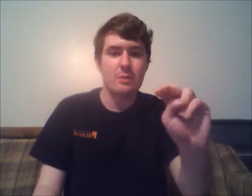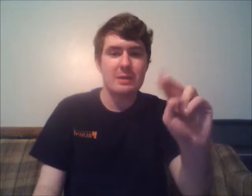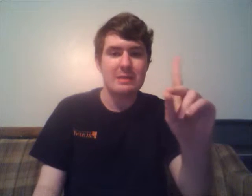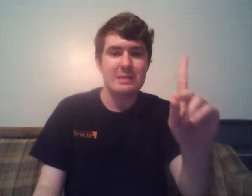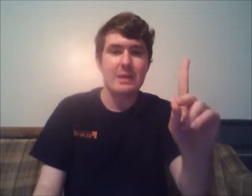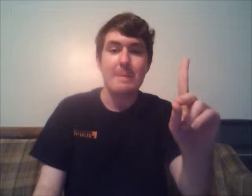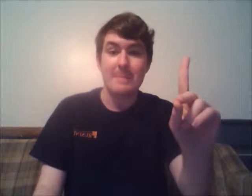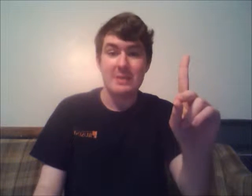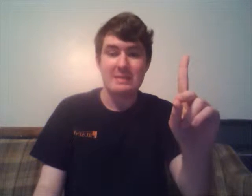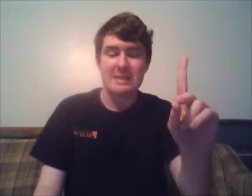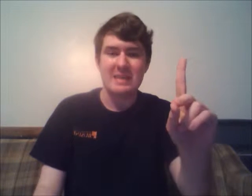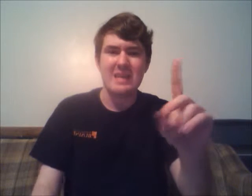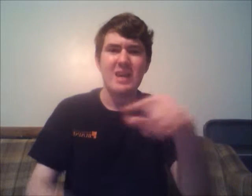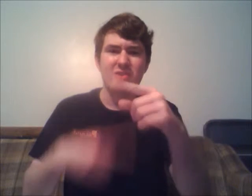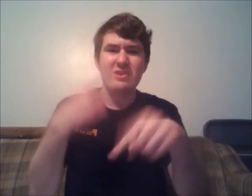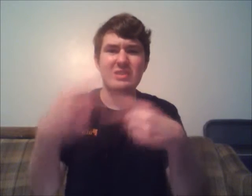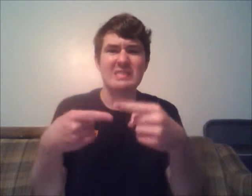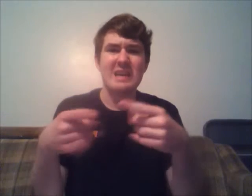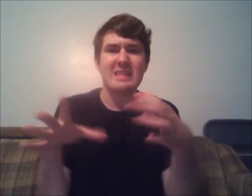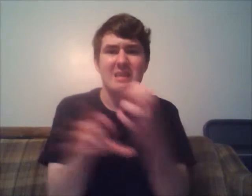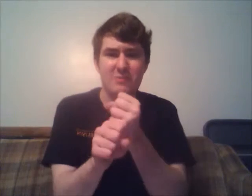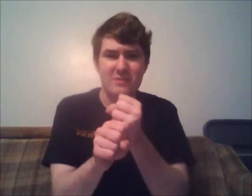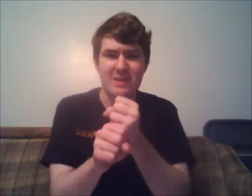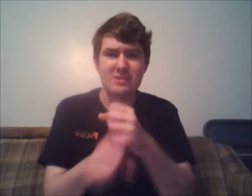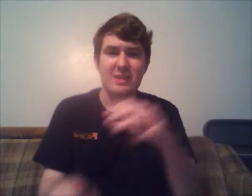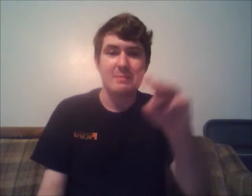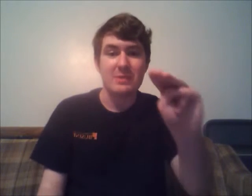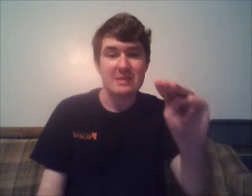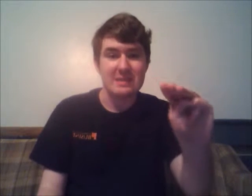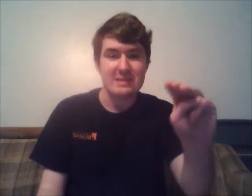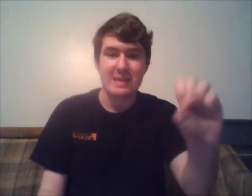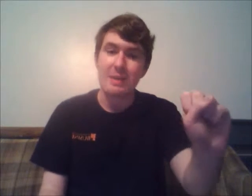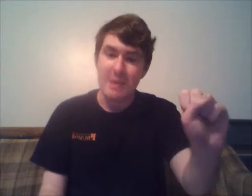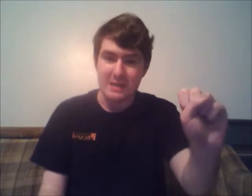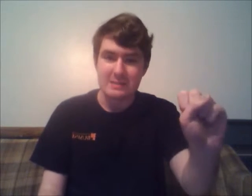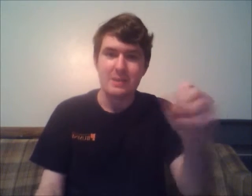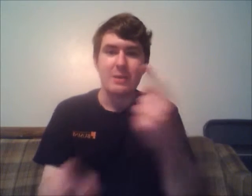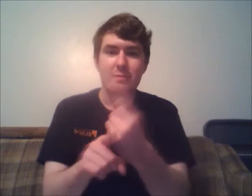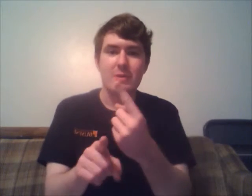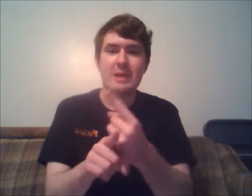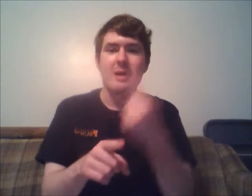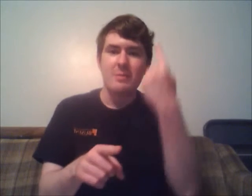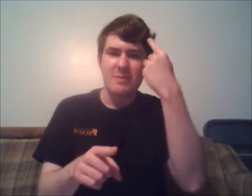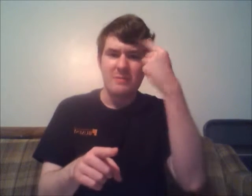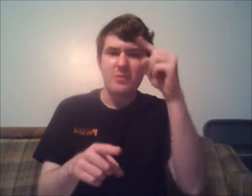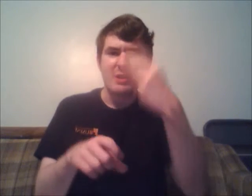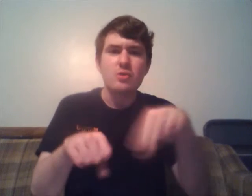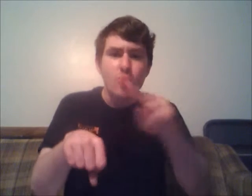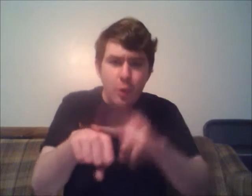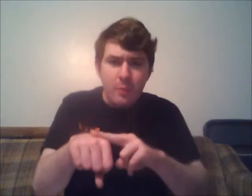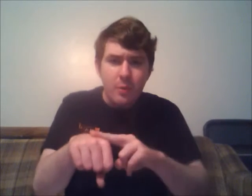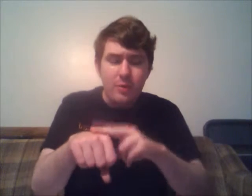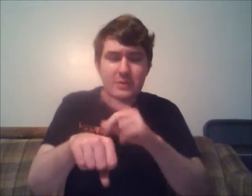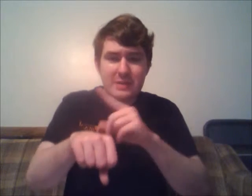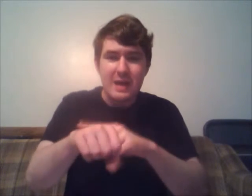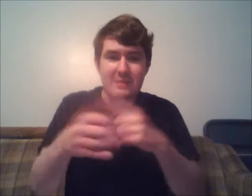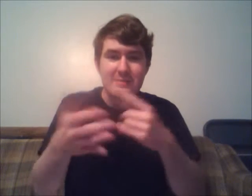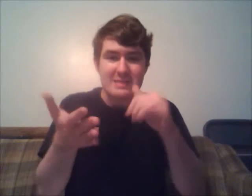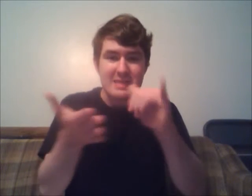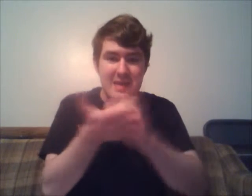millisecond, millisecond, you're going to just sign the abbreviation like millisecond is like ms, right? But for like normal times that